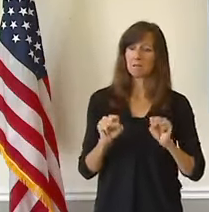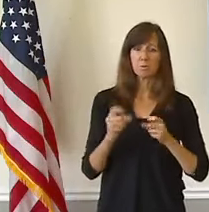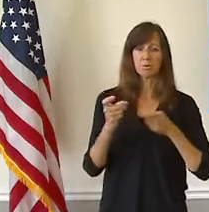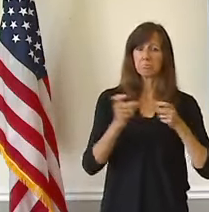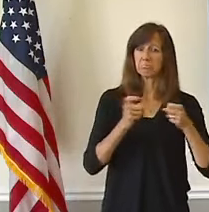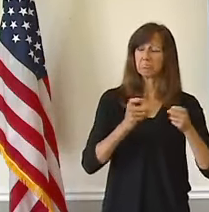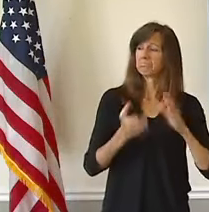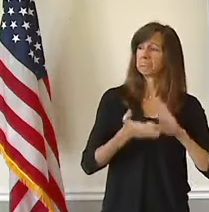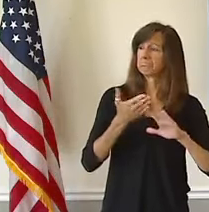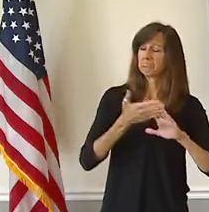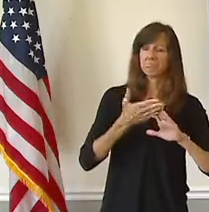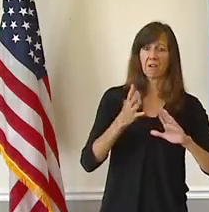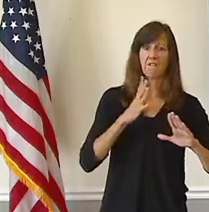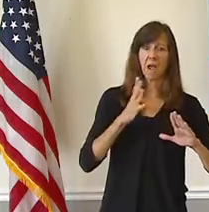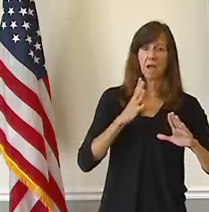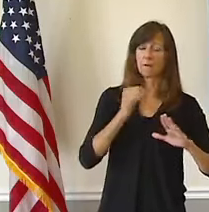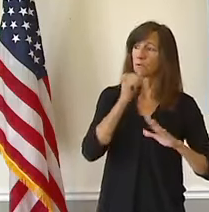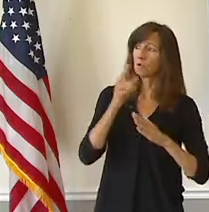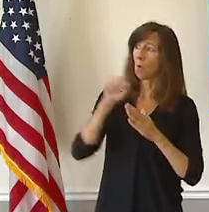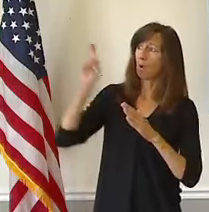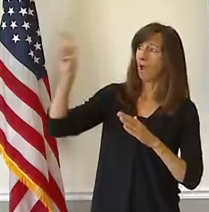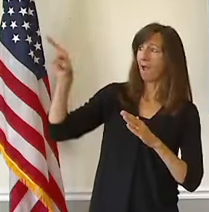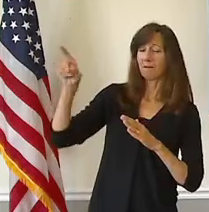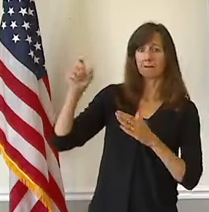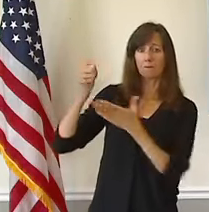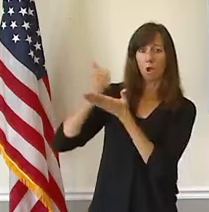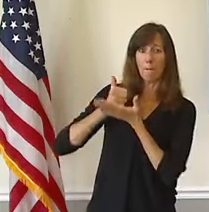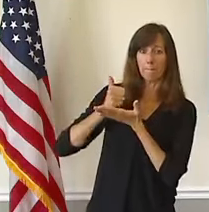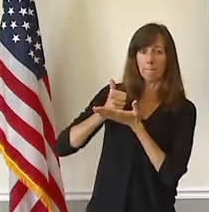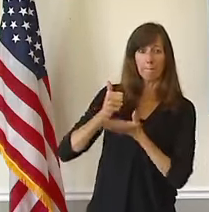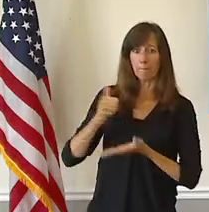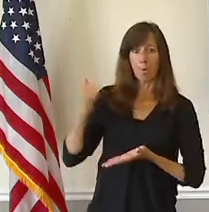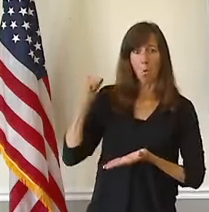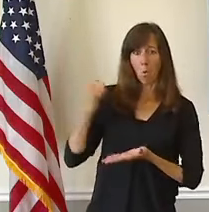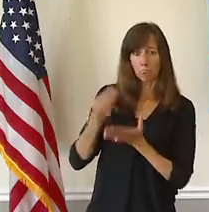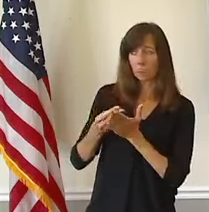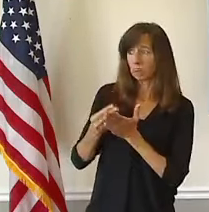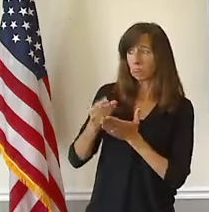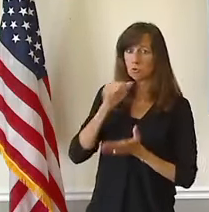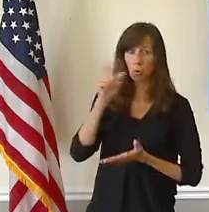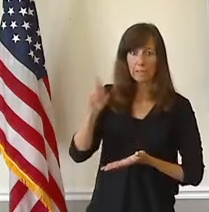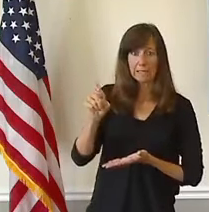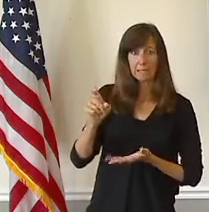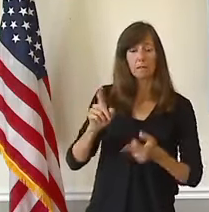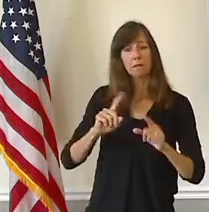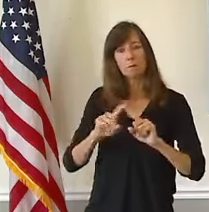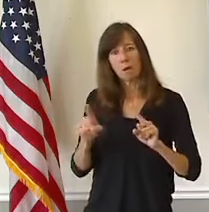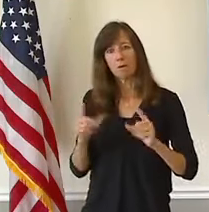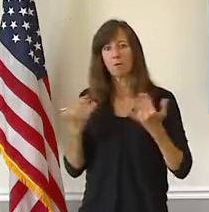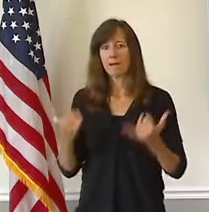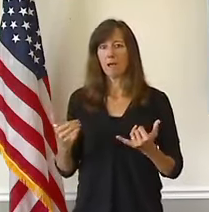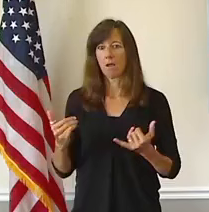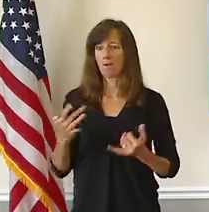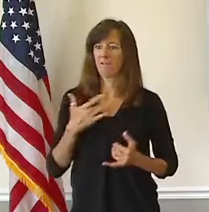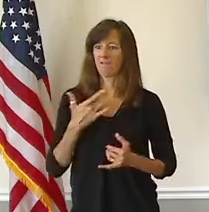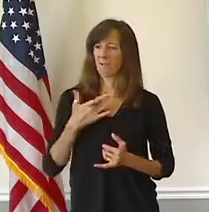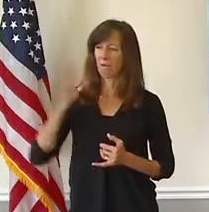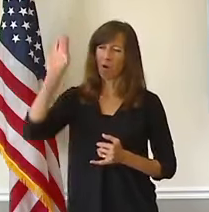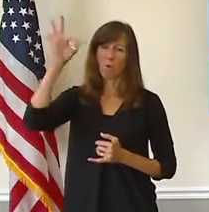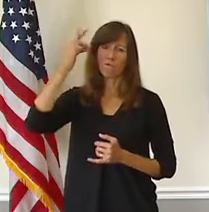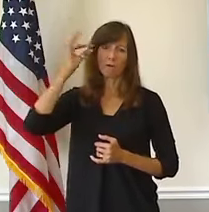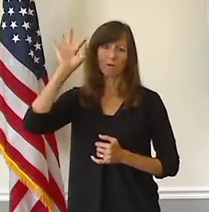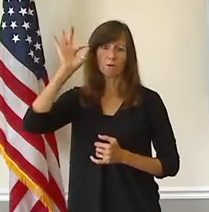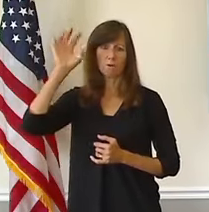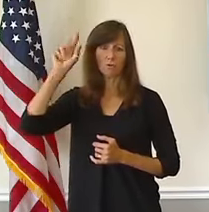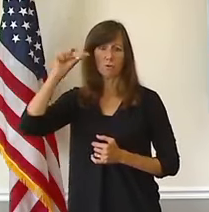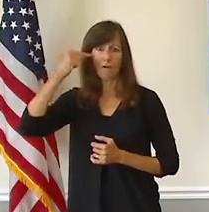is beyond our capacity. It just is. And I do not think that the federal government should be given some pass to hand out